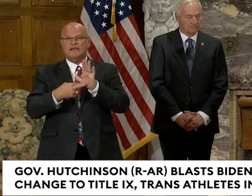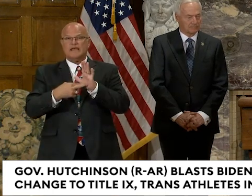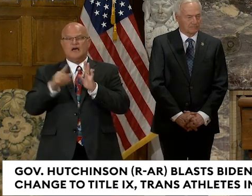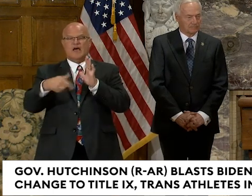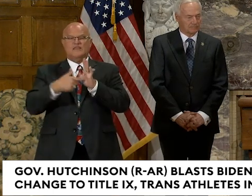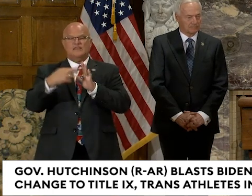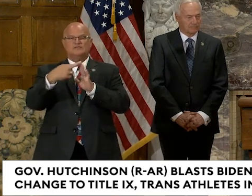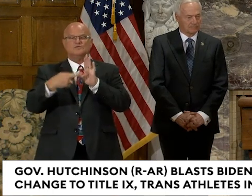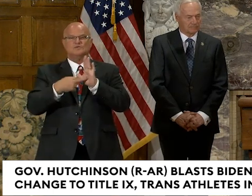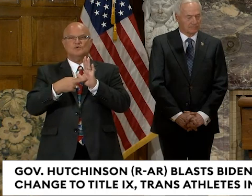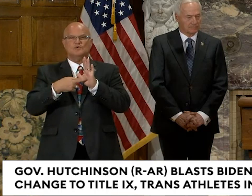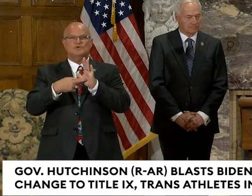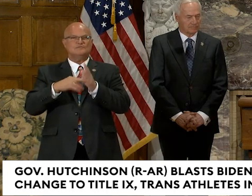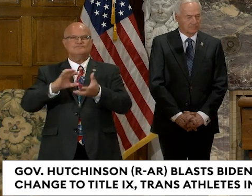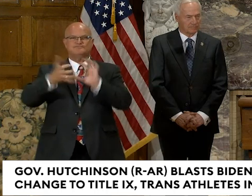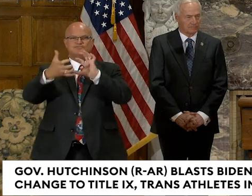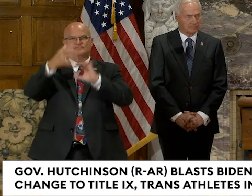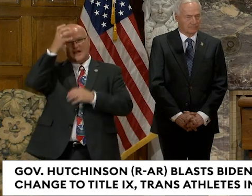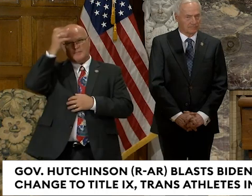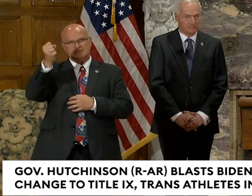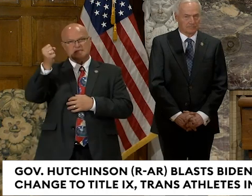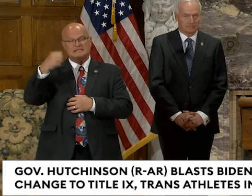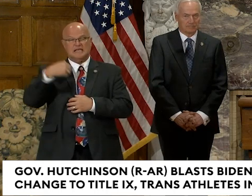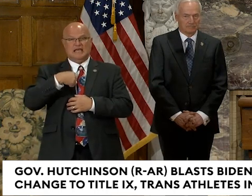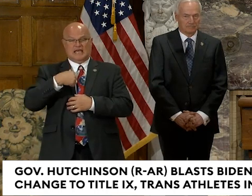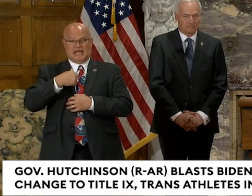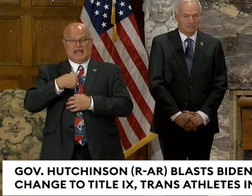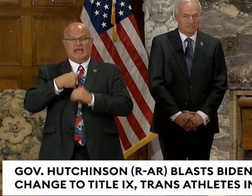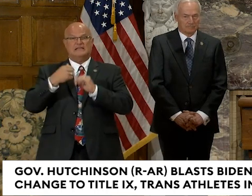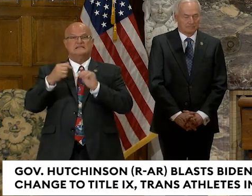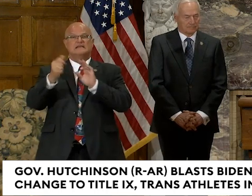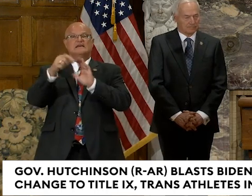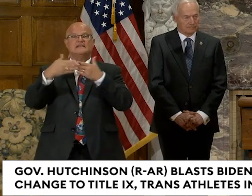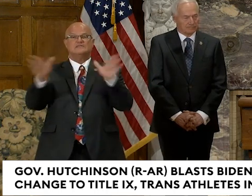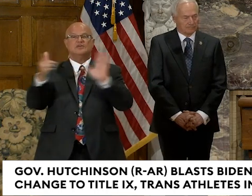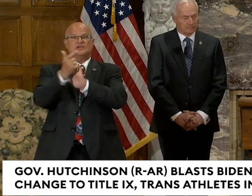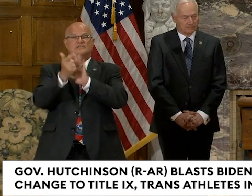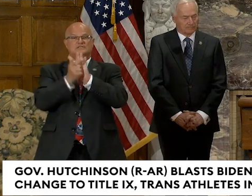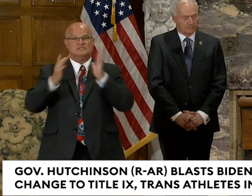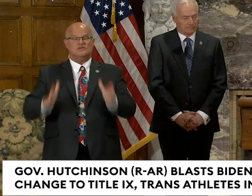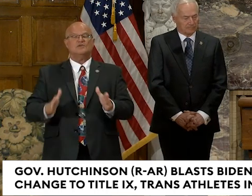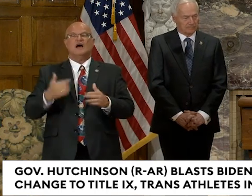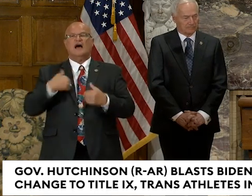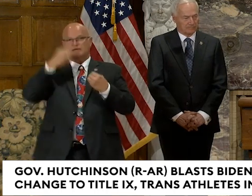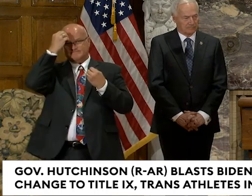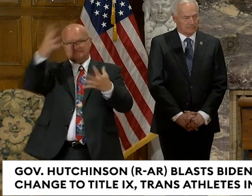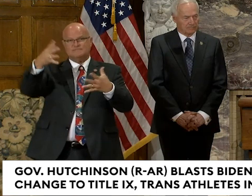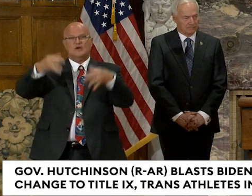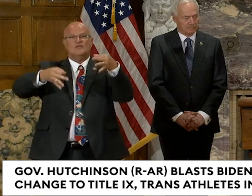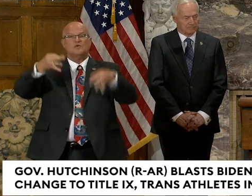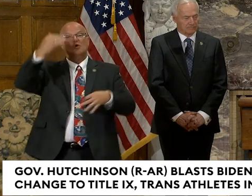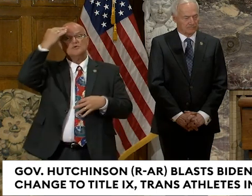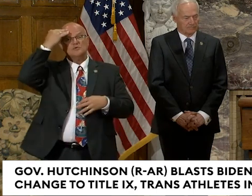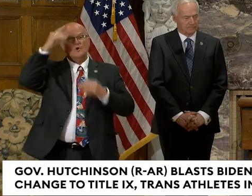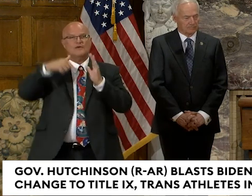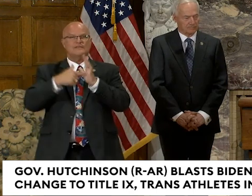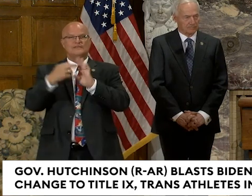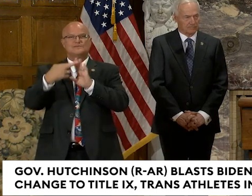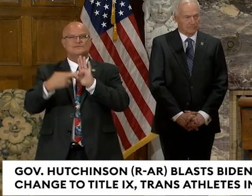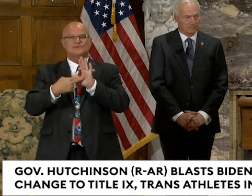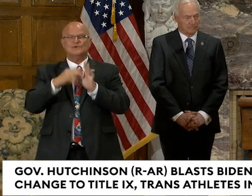defies common sense. But as your Attorney General, I'm going to make sure that the courts know when the time is necessary that